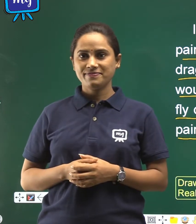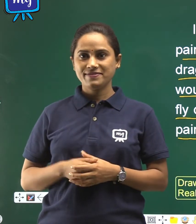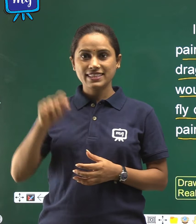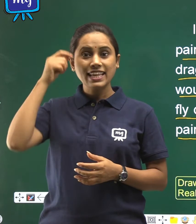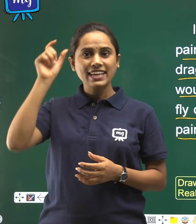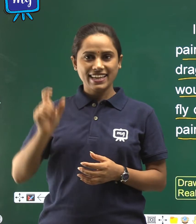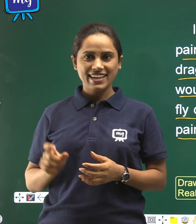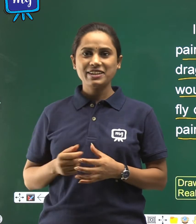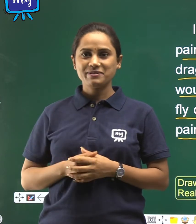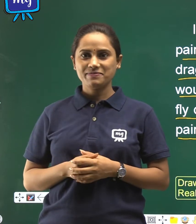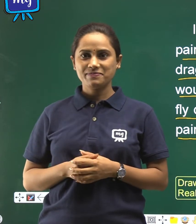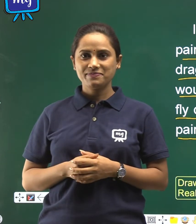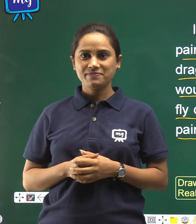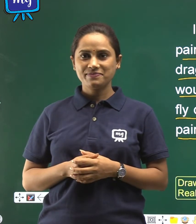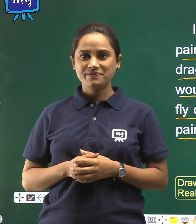Real,